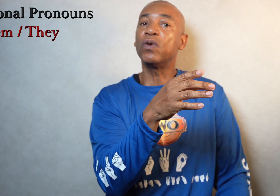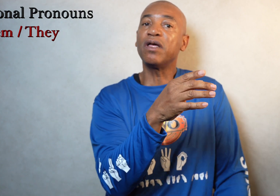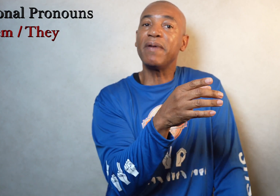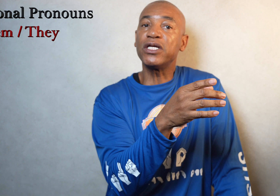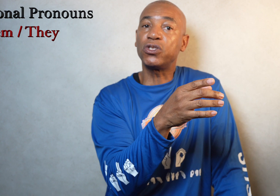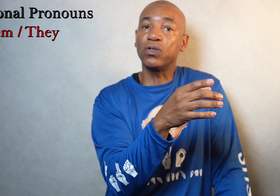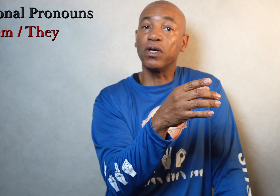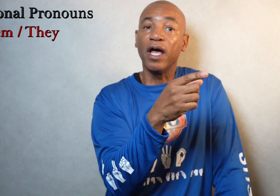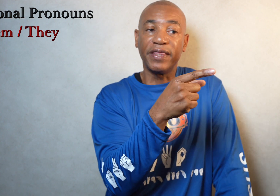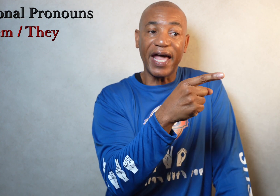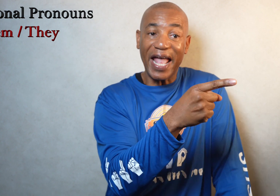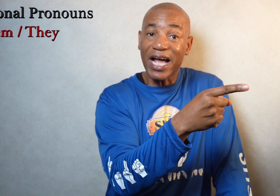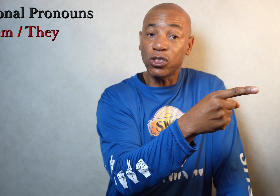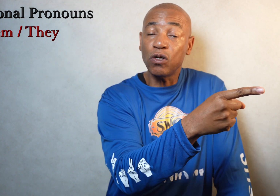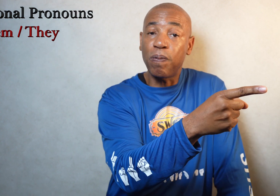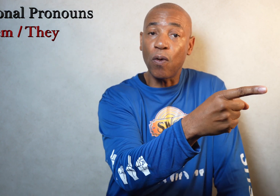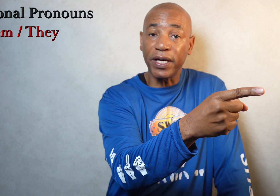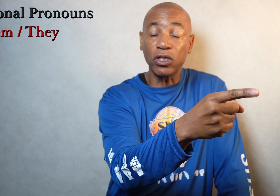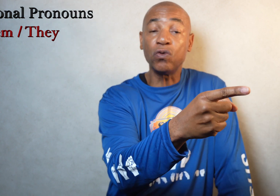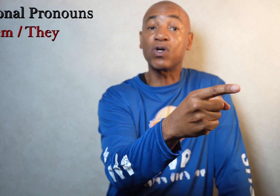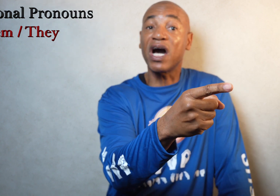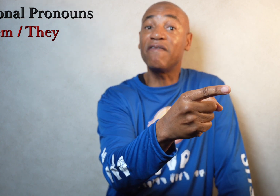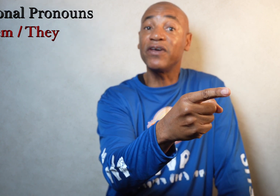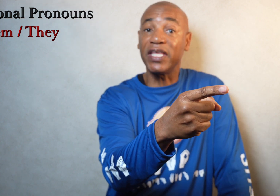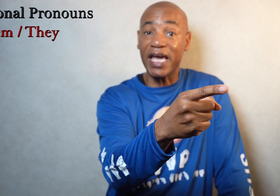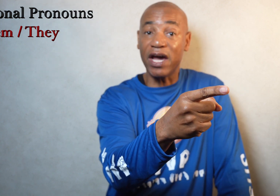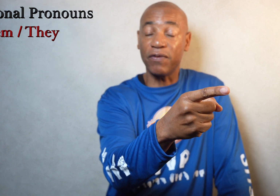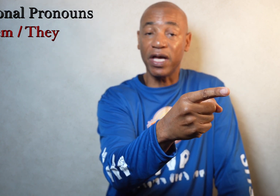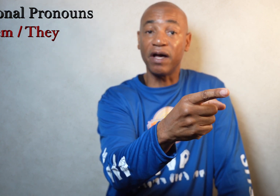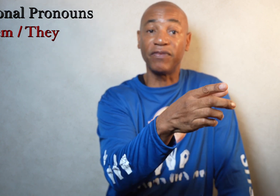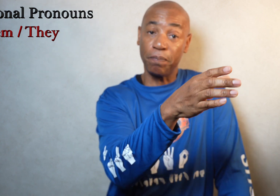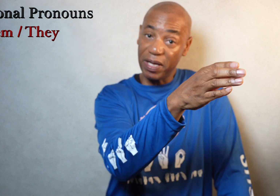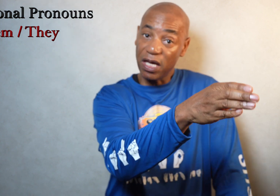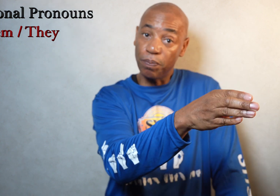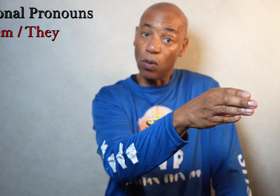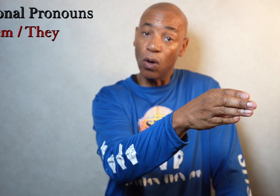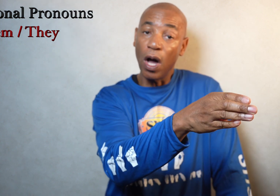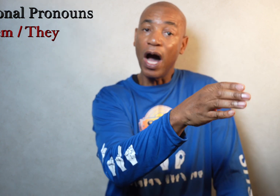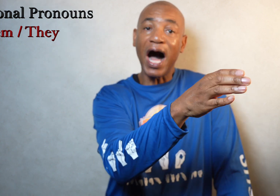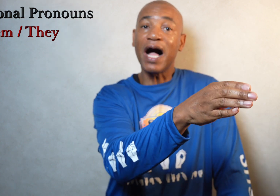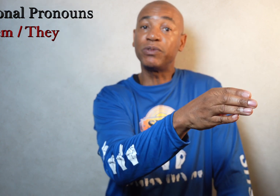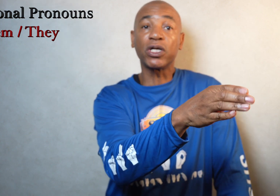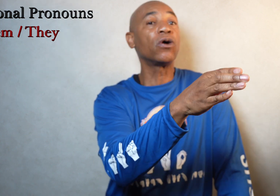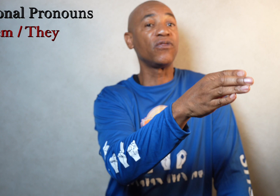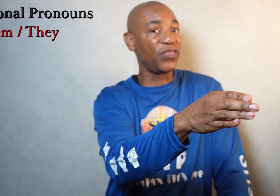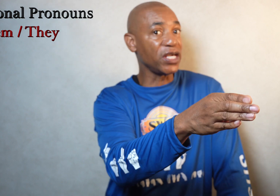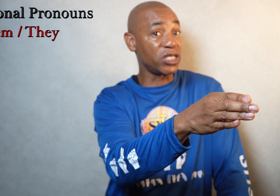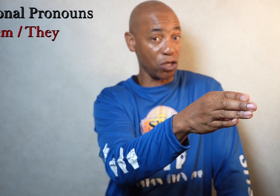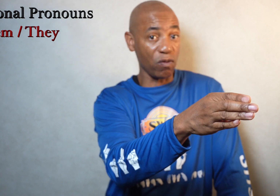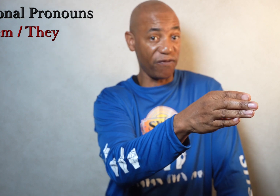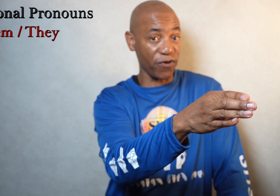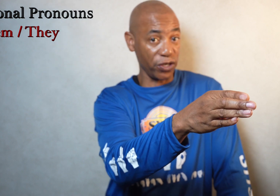to make sure that as you point, you cover the area of the people, object, or things that you're referring